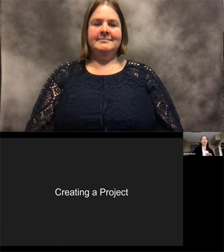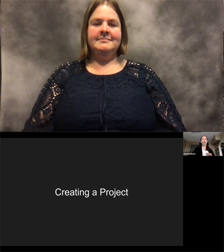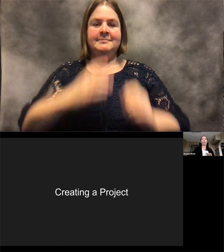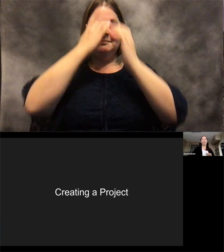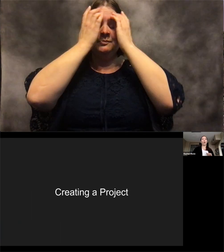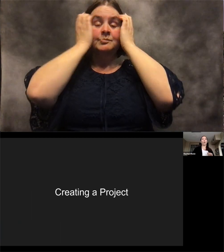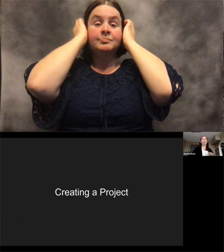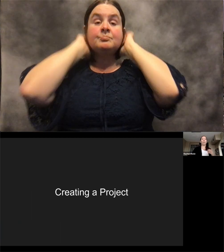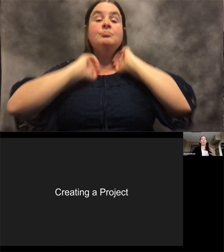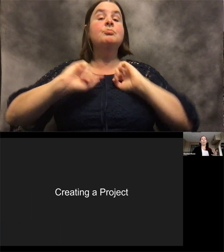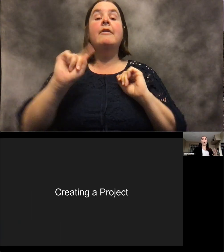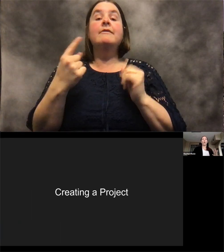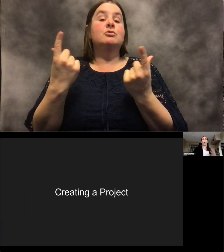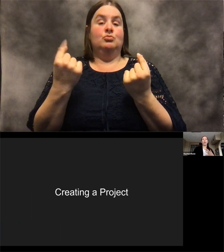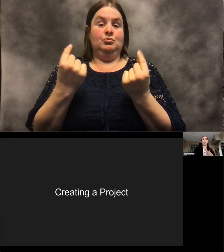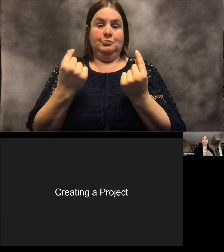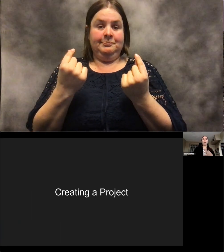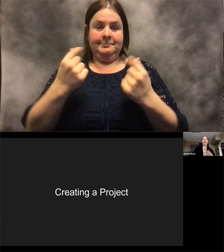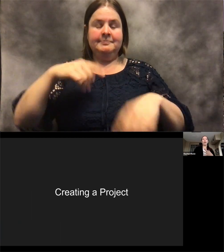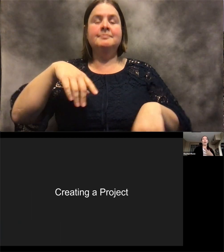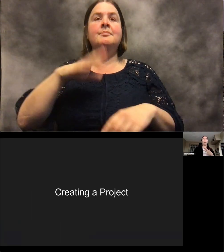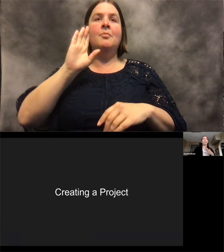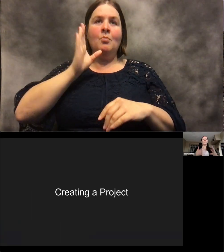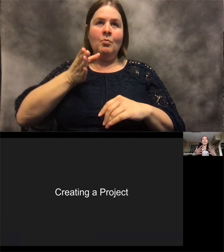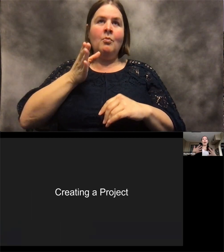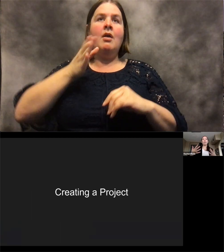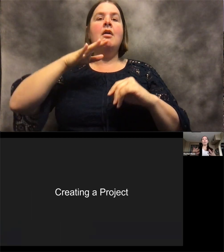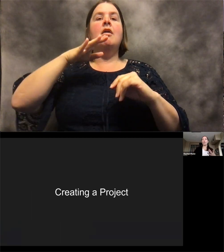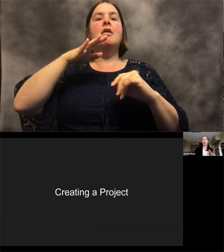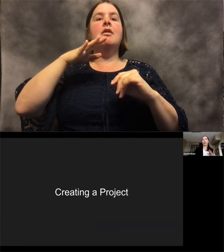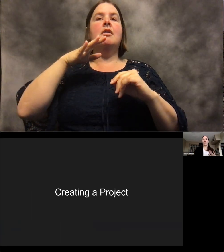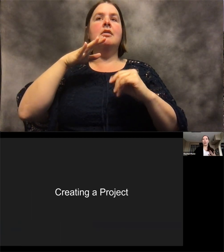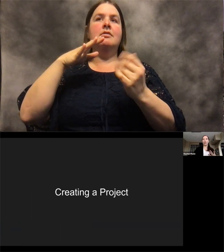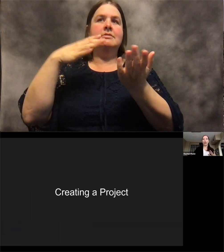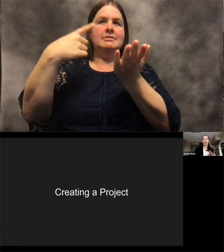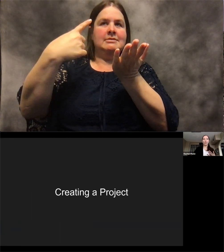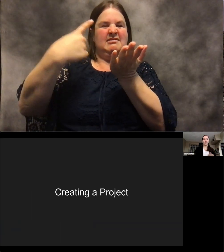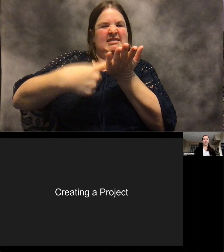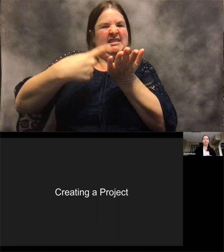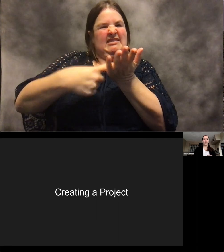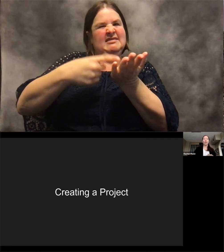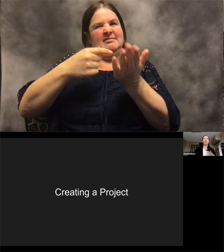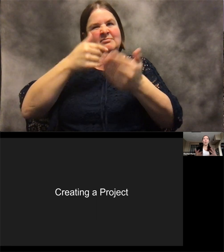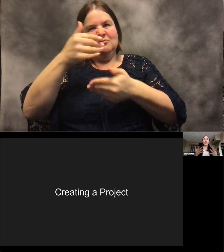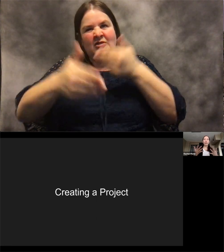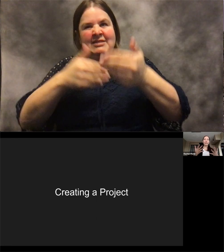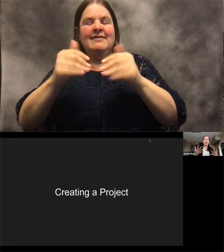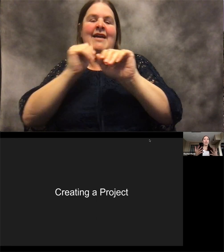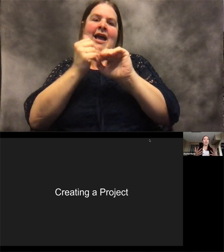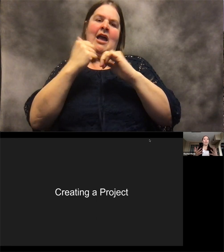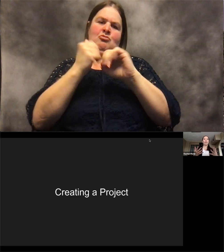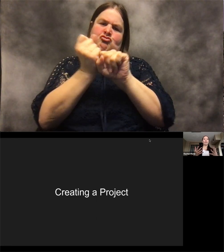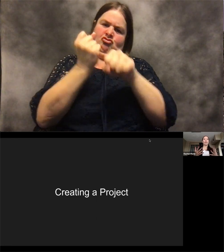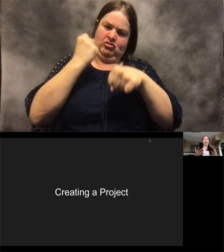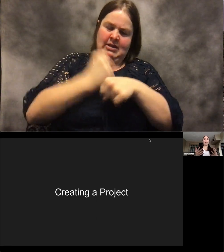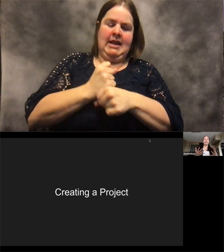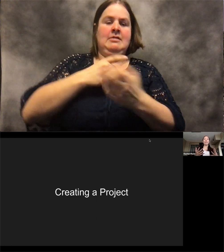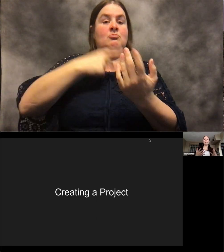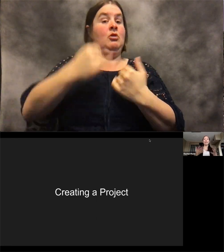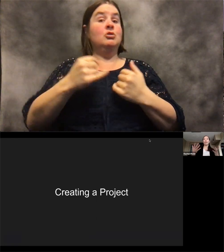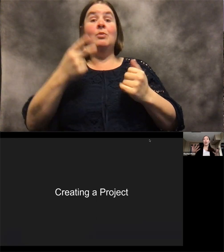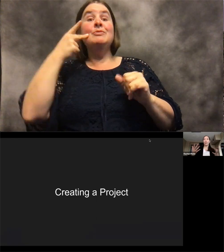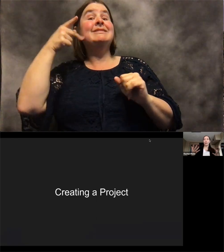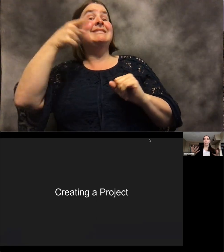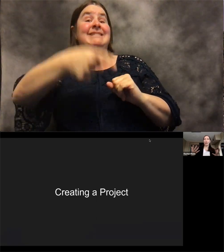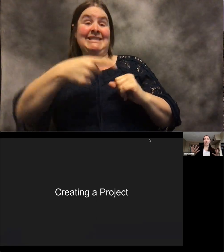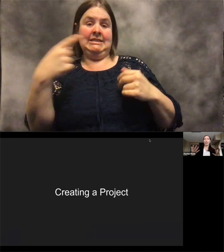First, we're going to go over the basic elements of creating a project. So what you're going to see in my slides today is